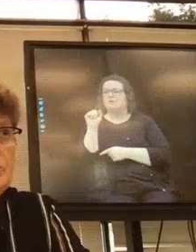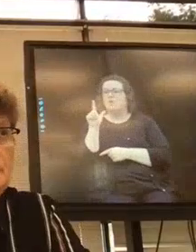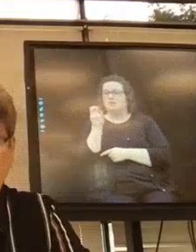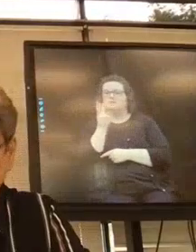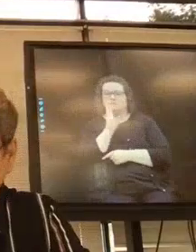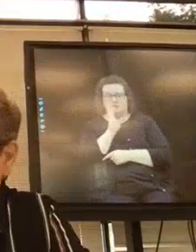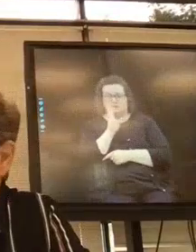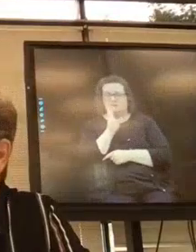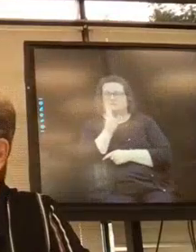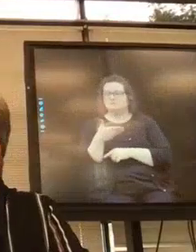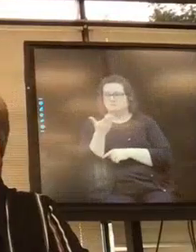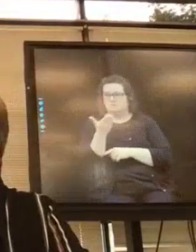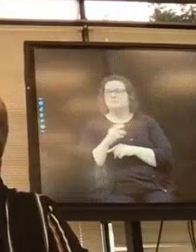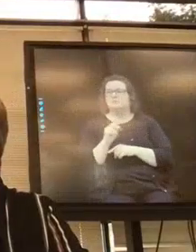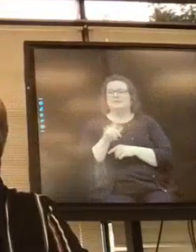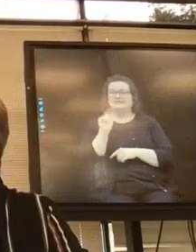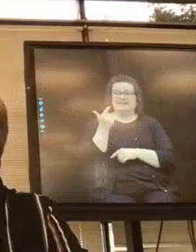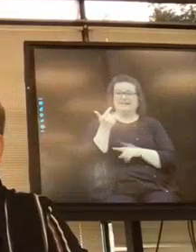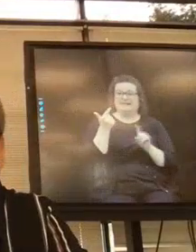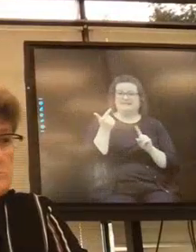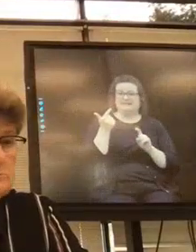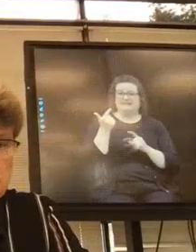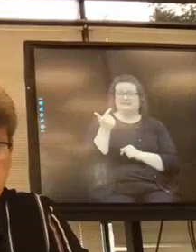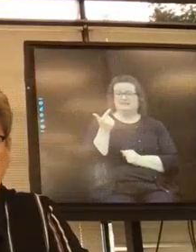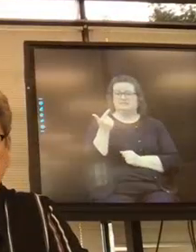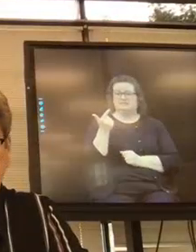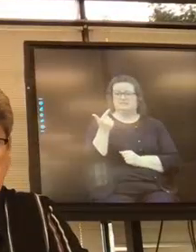has moved. Do I have a second?